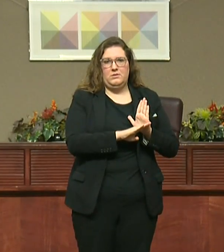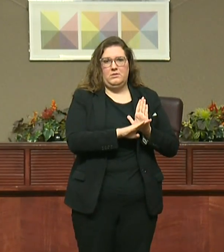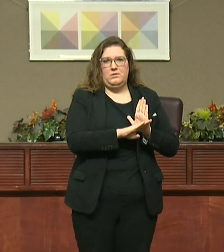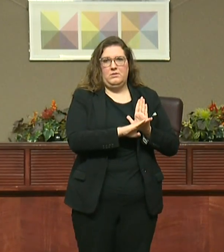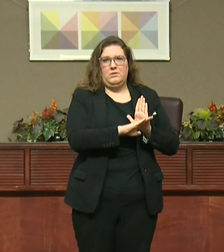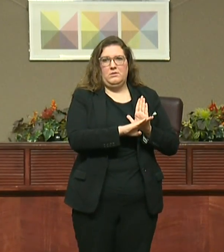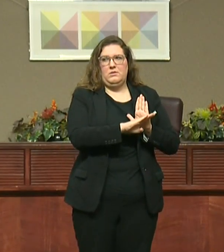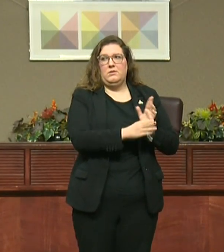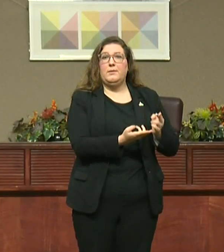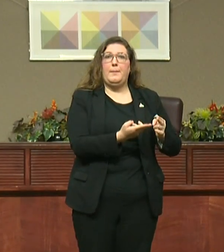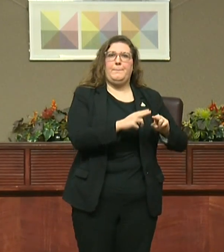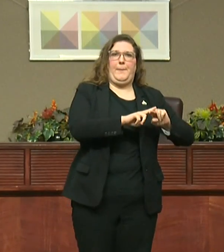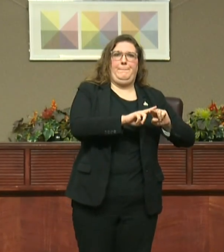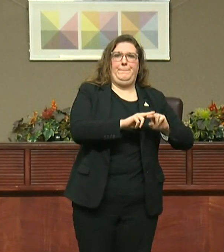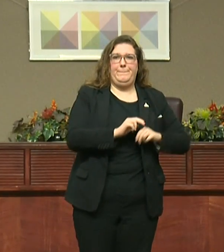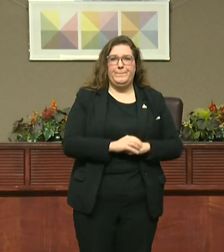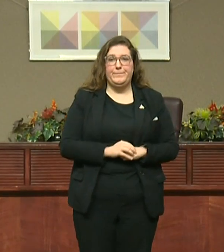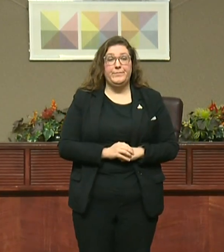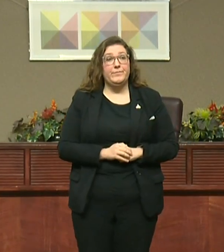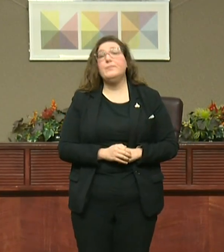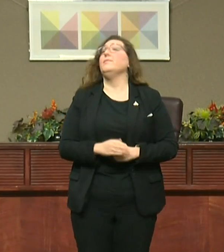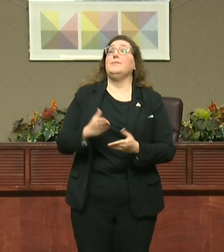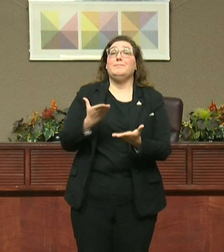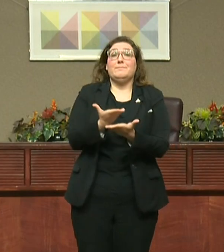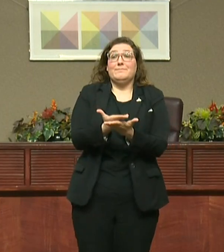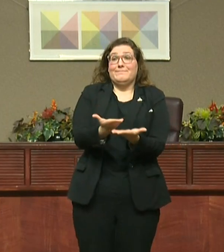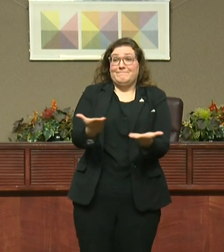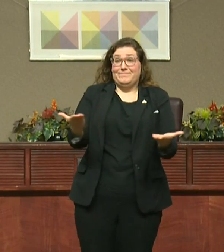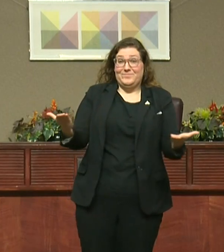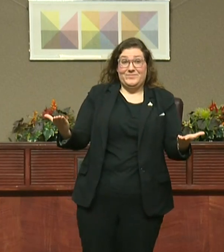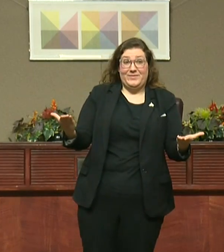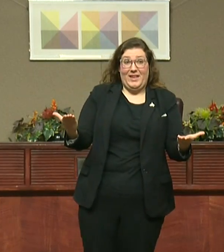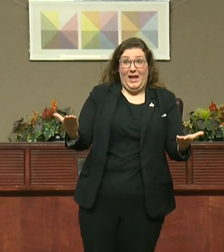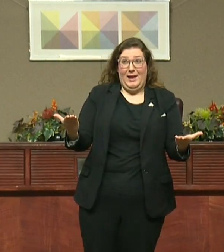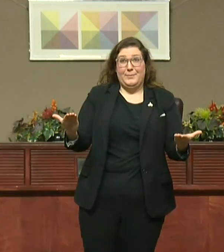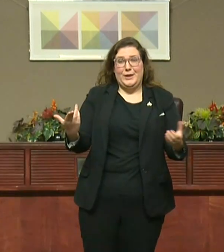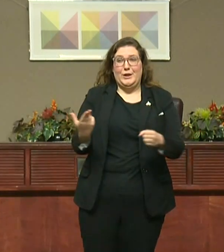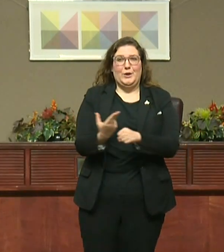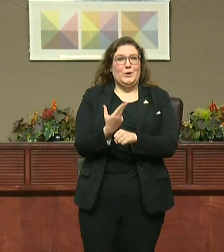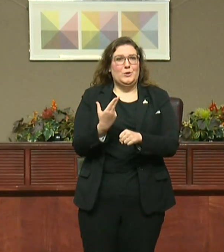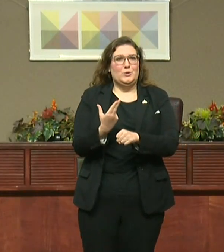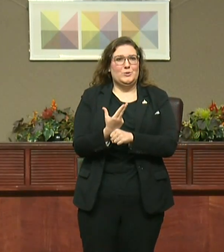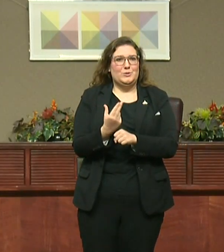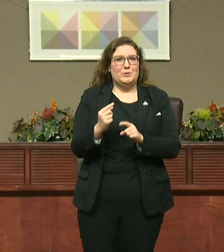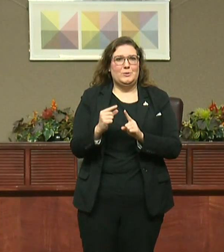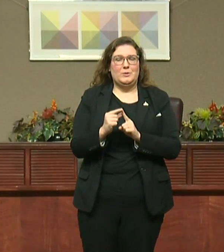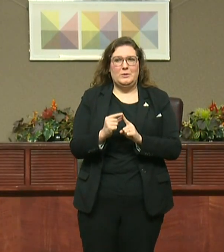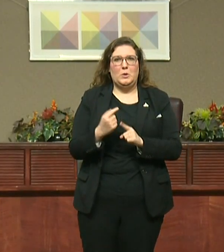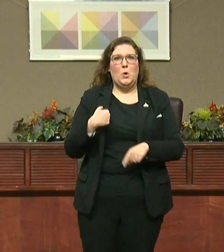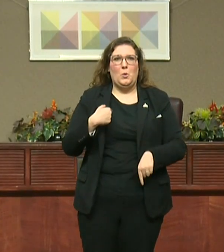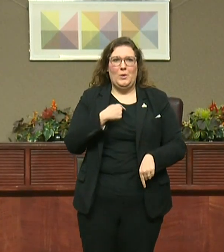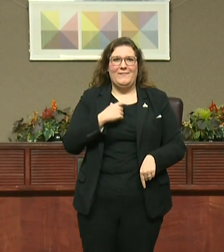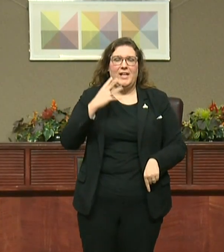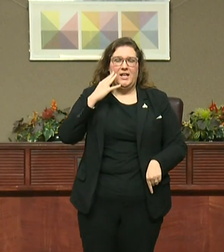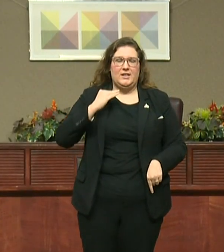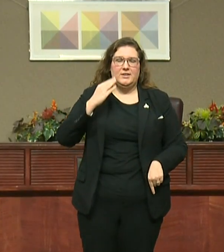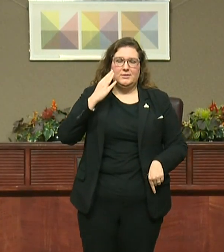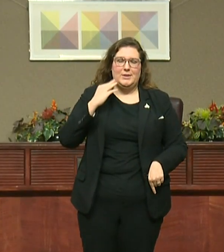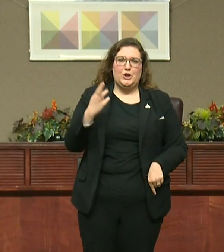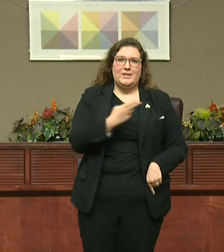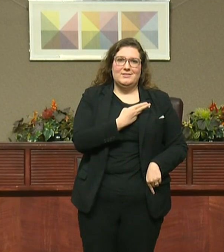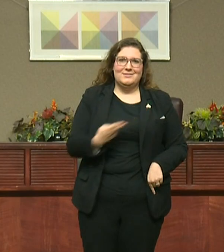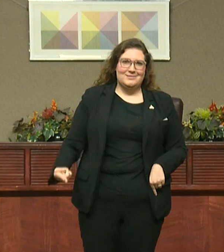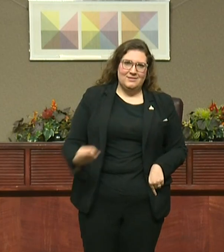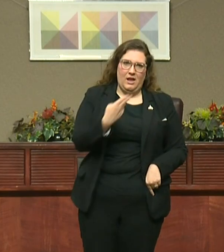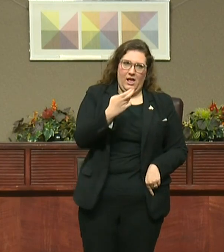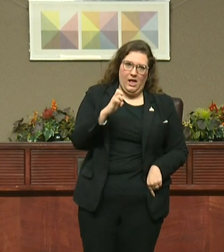As a community, we all have, I'm going to use this word, we've been through hell, okay, for several